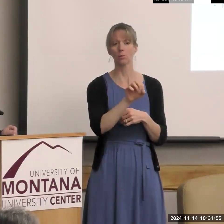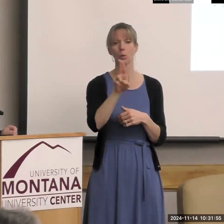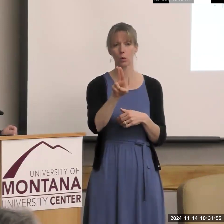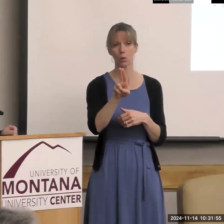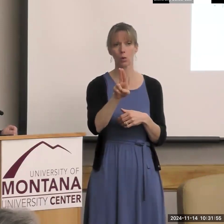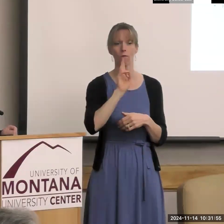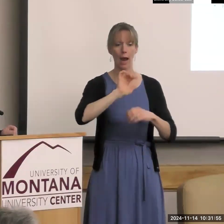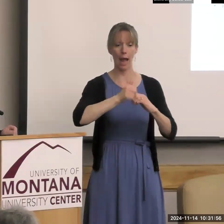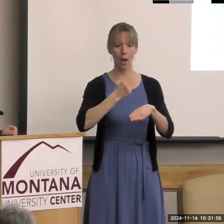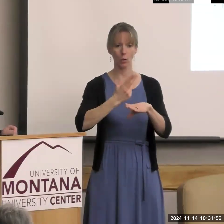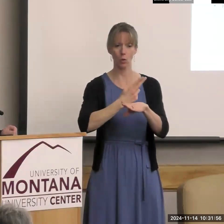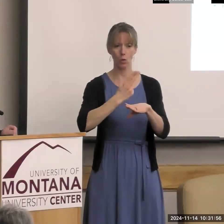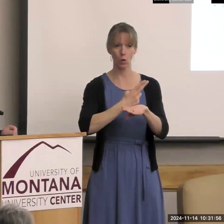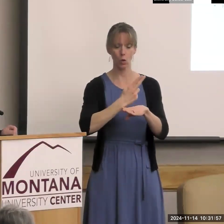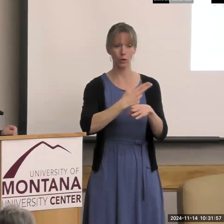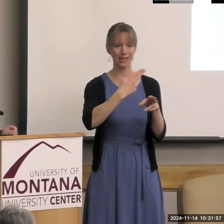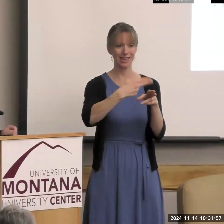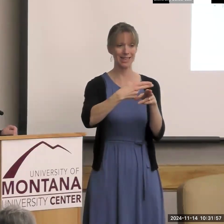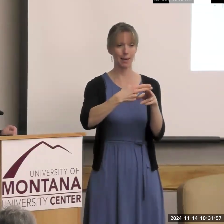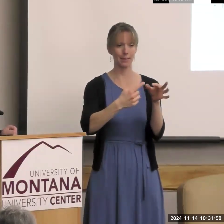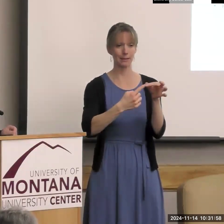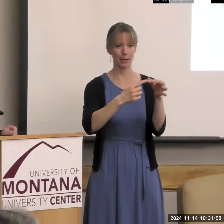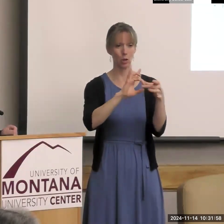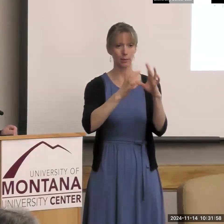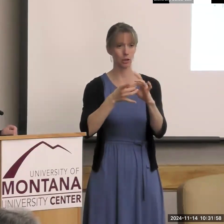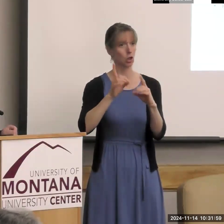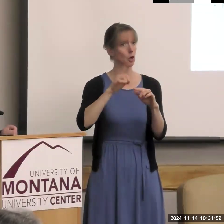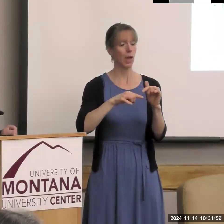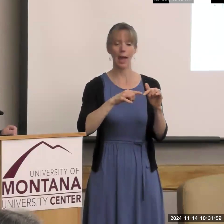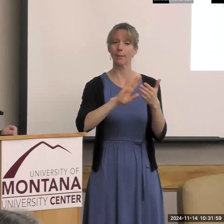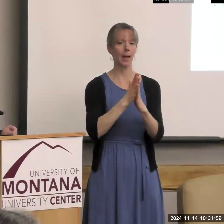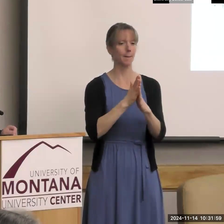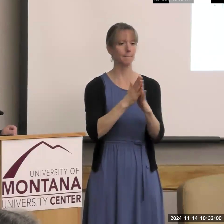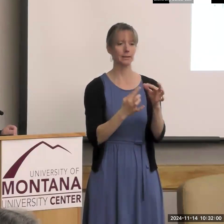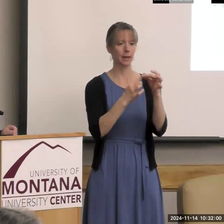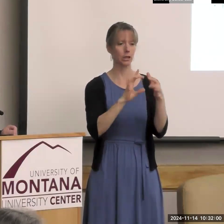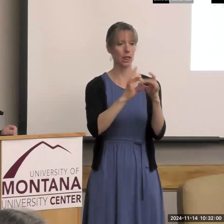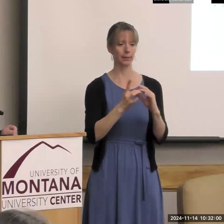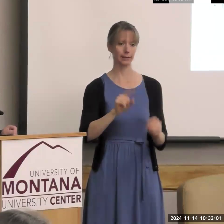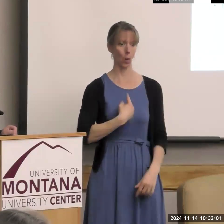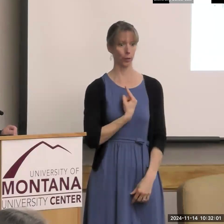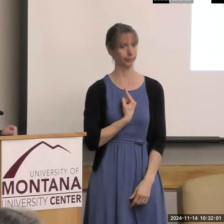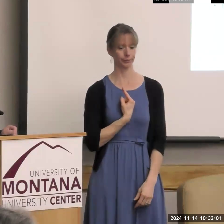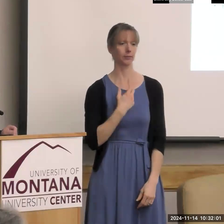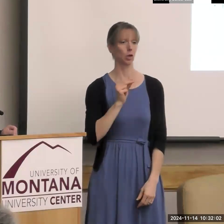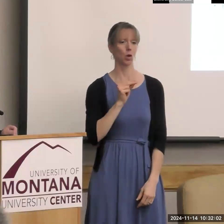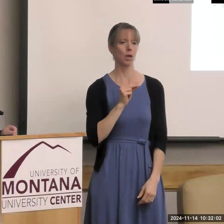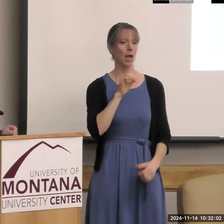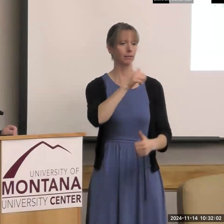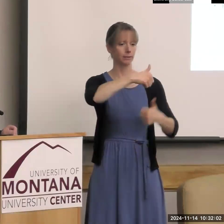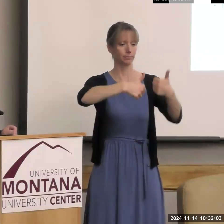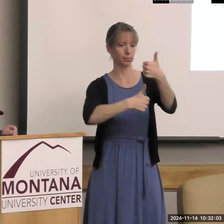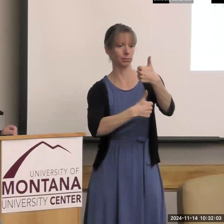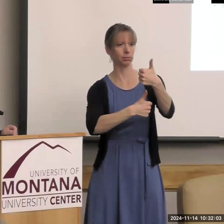the use of the name Special Olympics. You can't be a Special Olympics program all by yourself. You have to, stay within the